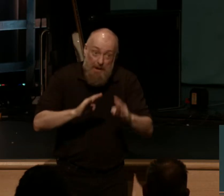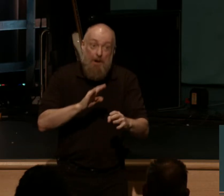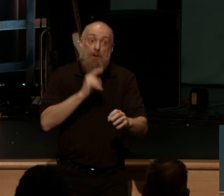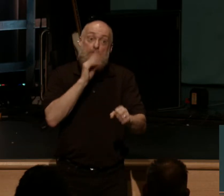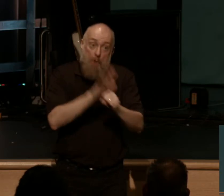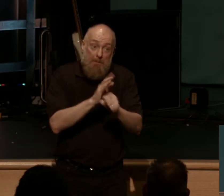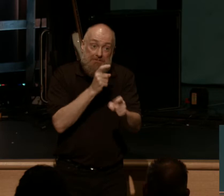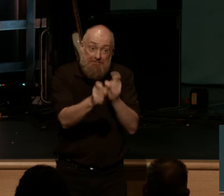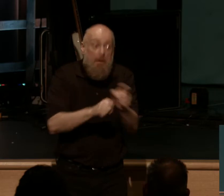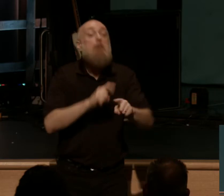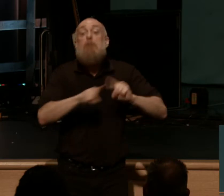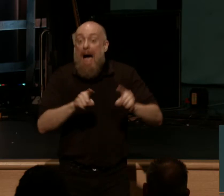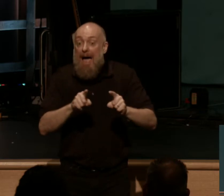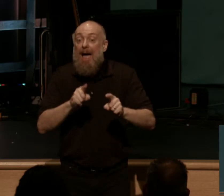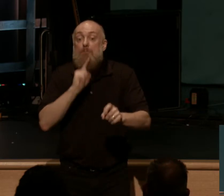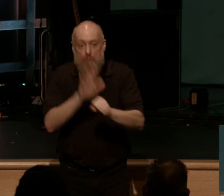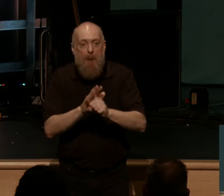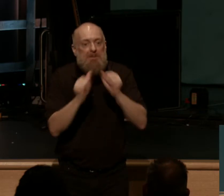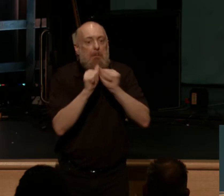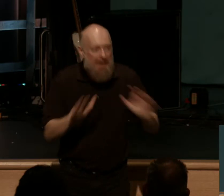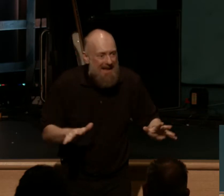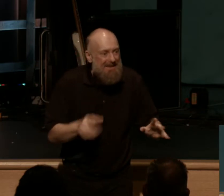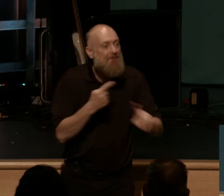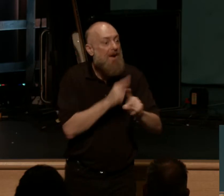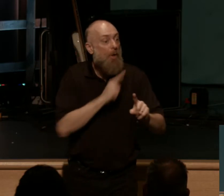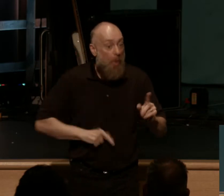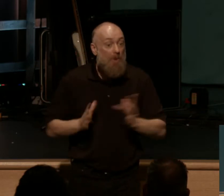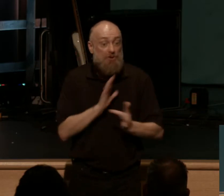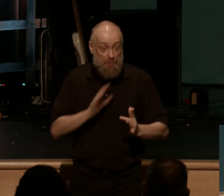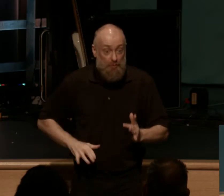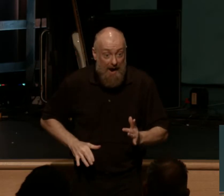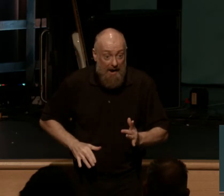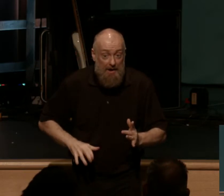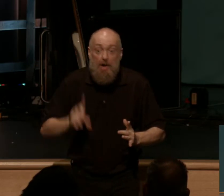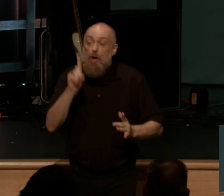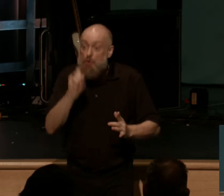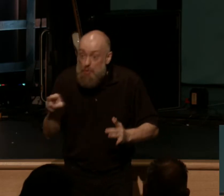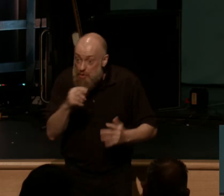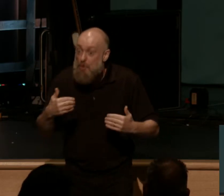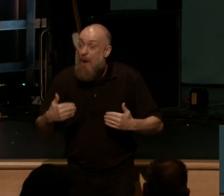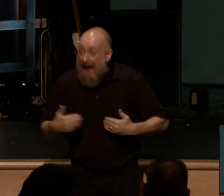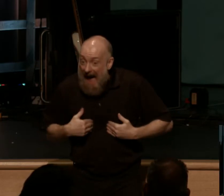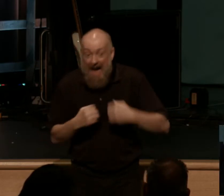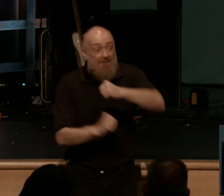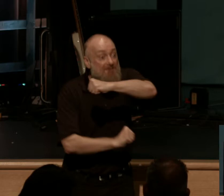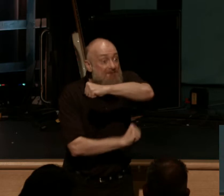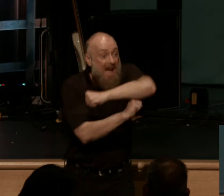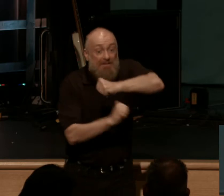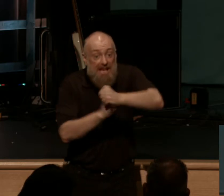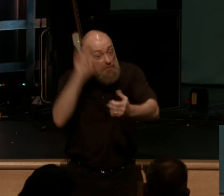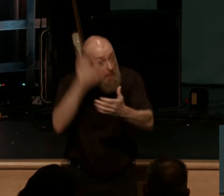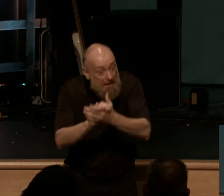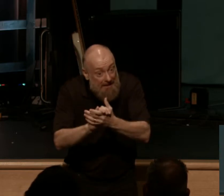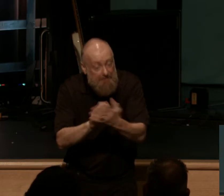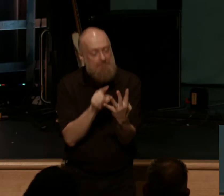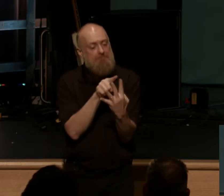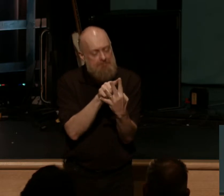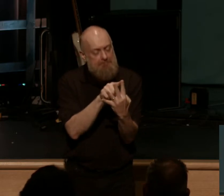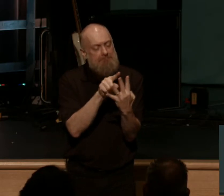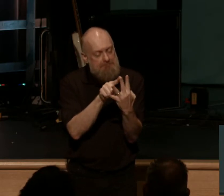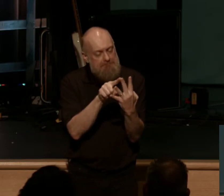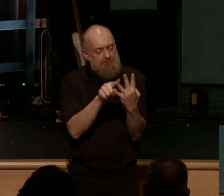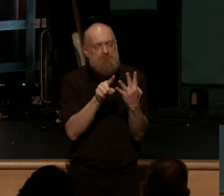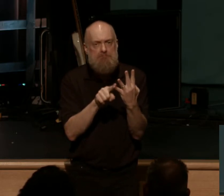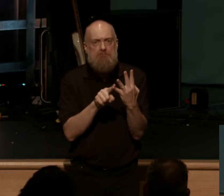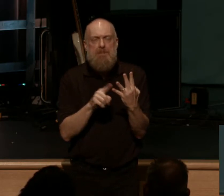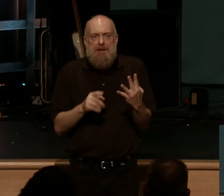but it's promised blessing. It's promised blessing in the Lord Jesus Christ. Do you have these foundational convictions? If we don't have these